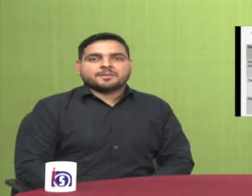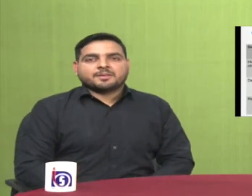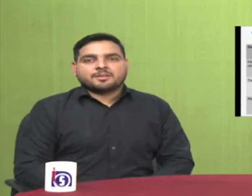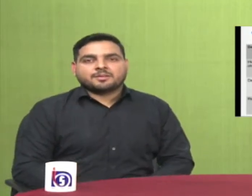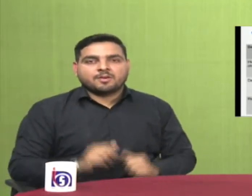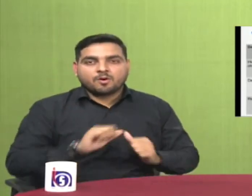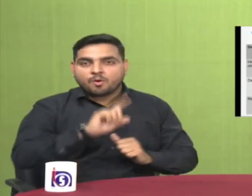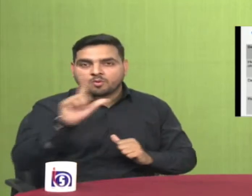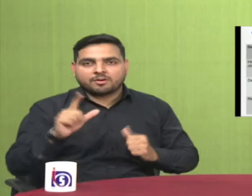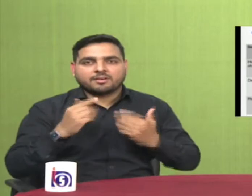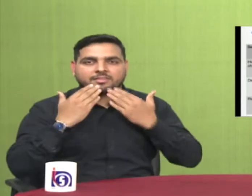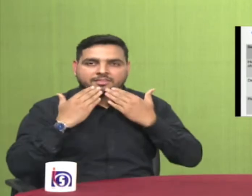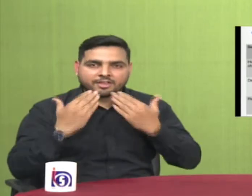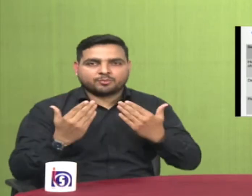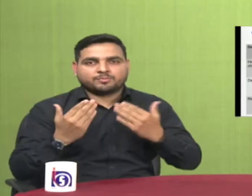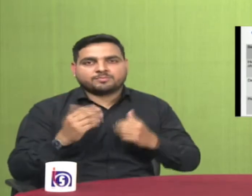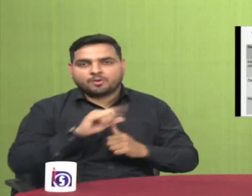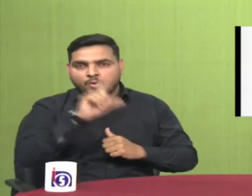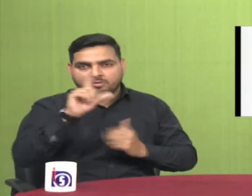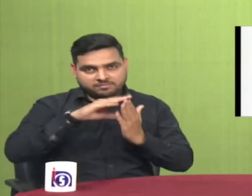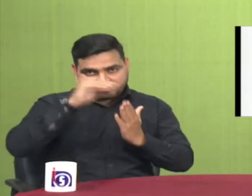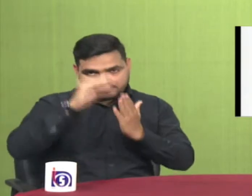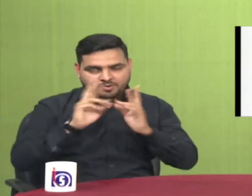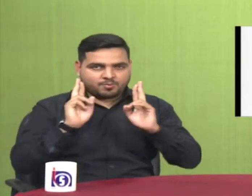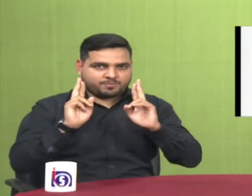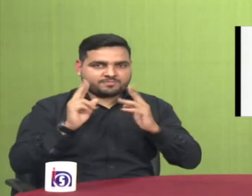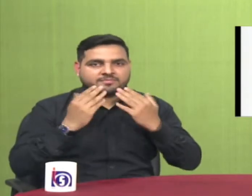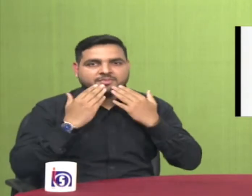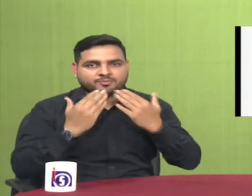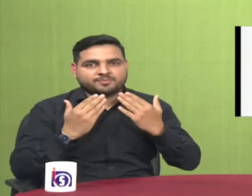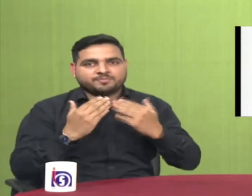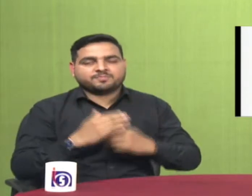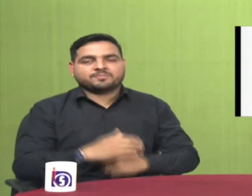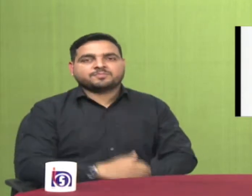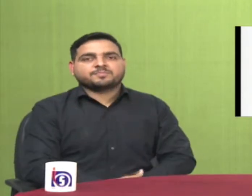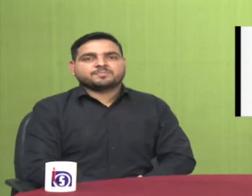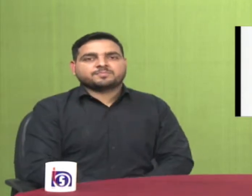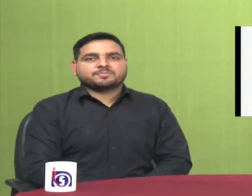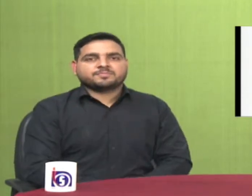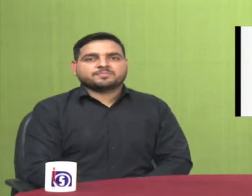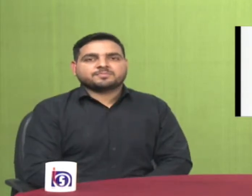I hope you all understood this lesson. Thank you.